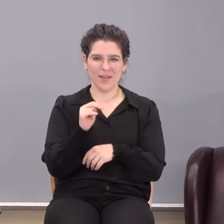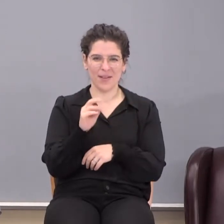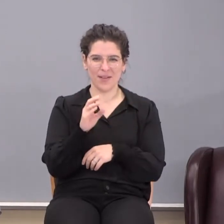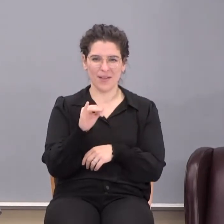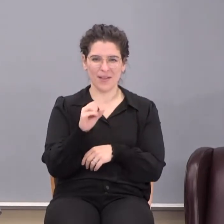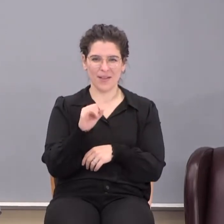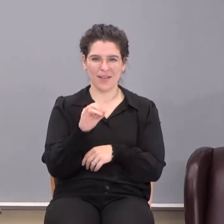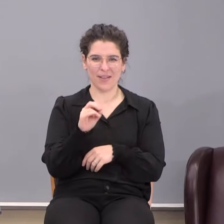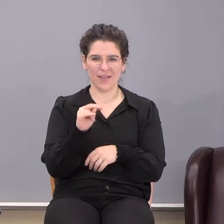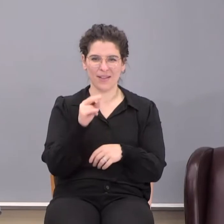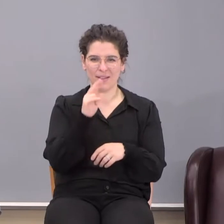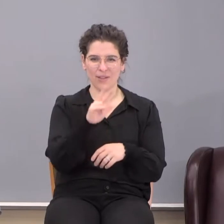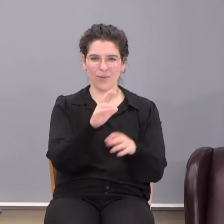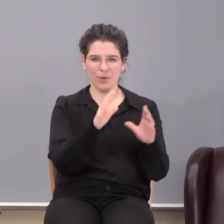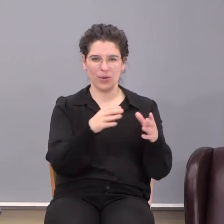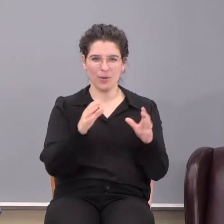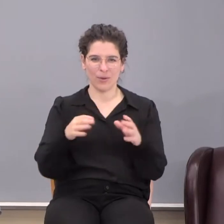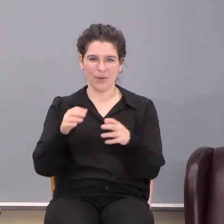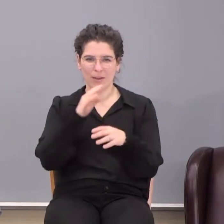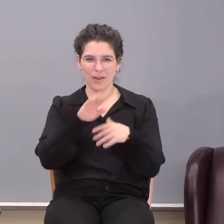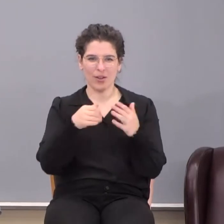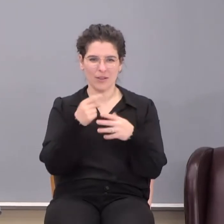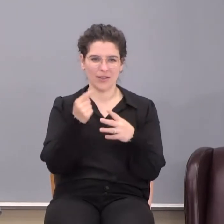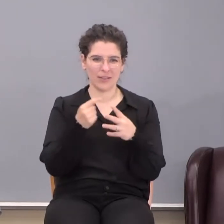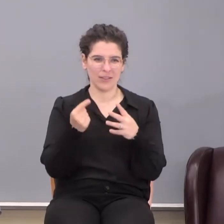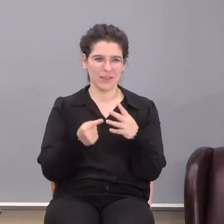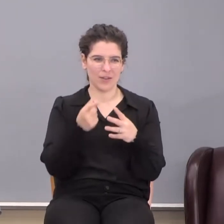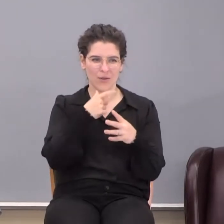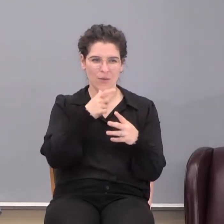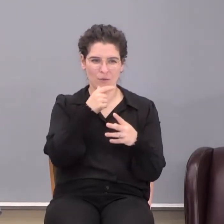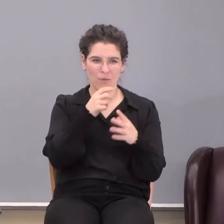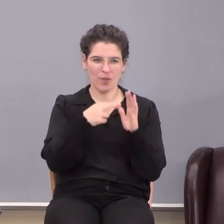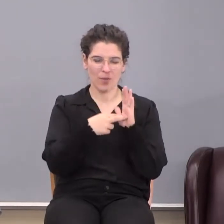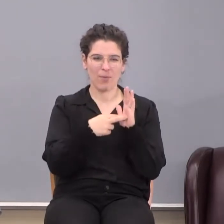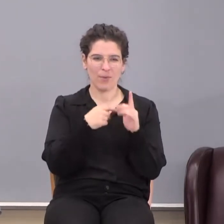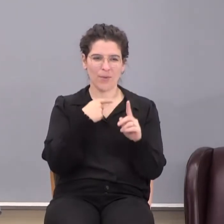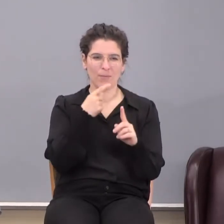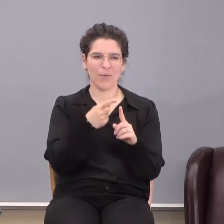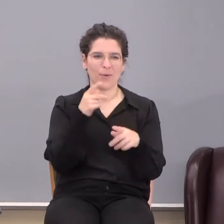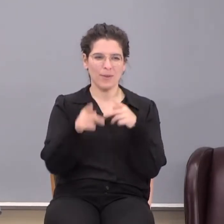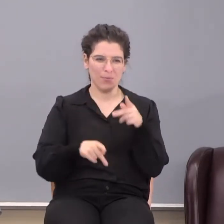groups there? We're not going to get into all the details of who they represent and so forth, but the point is, they're people.